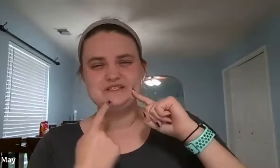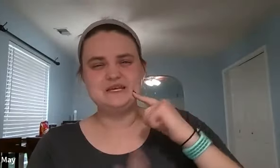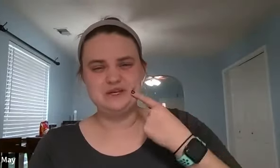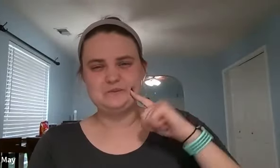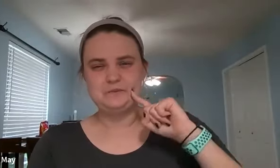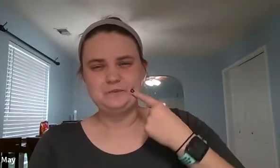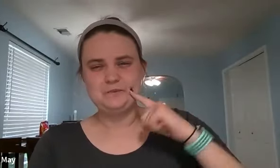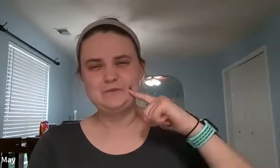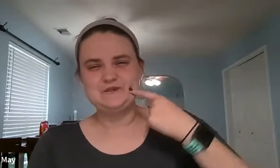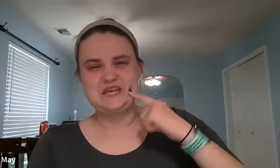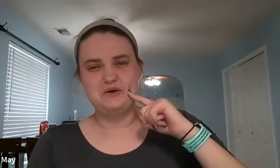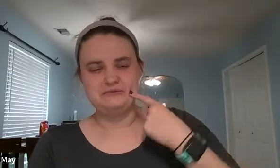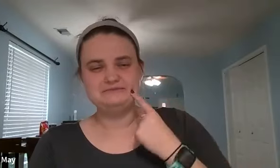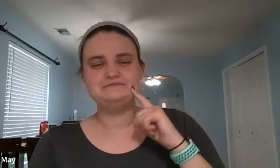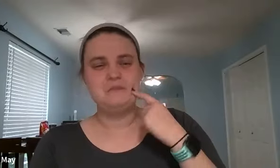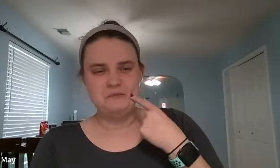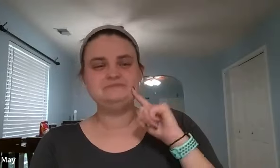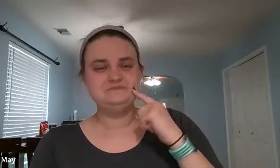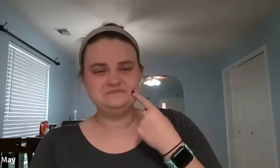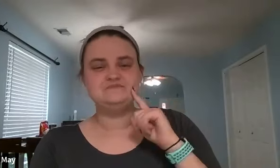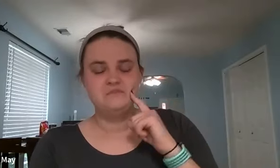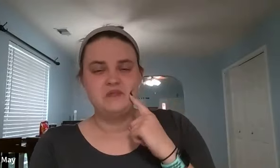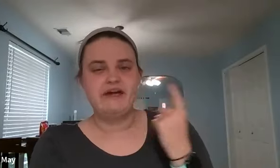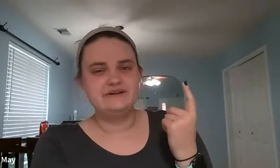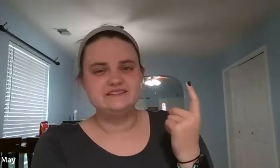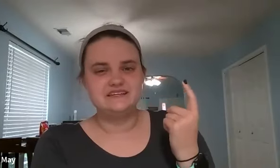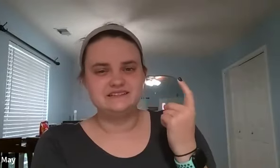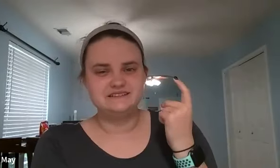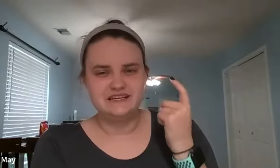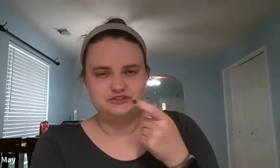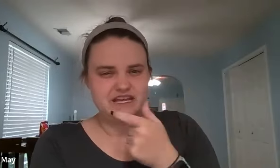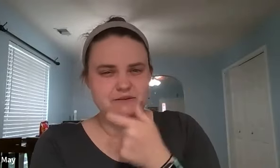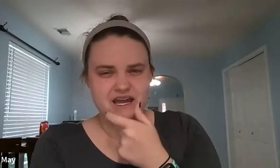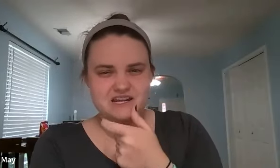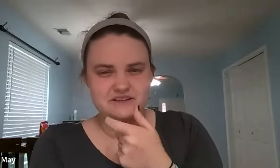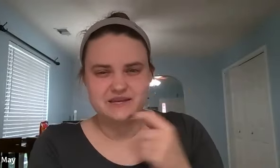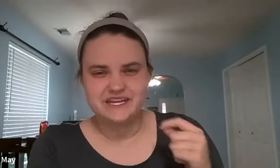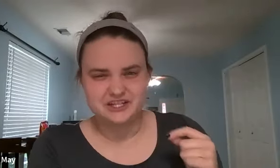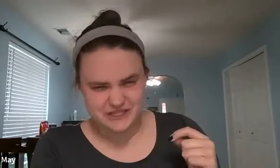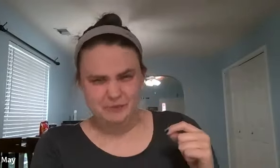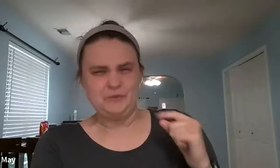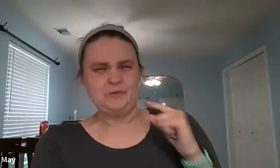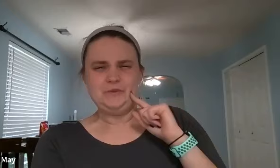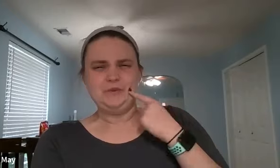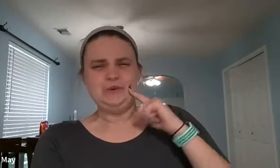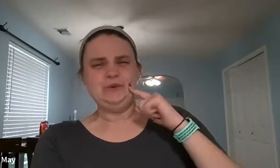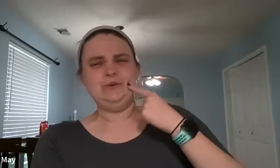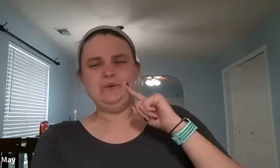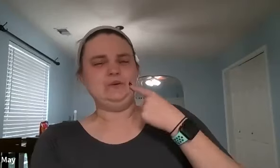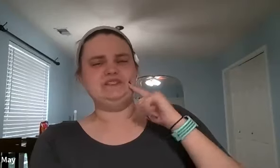lip again. Sour. I always think like you're taking a bite out of a lemon, you're just like, oh,